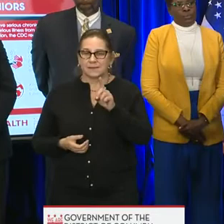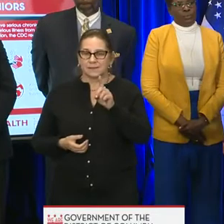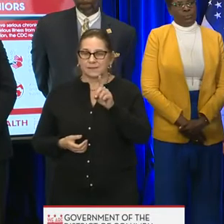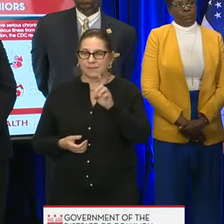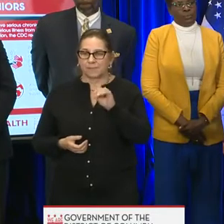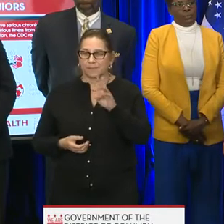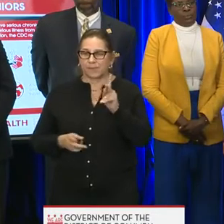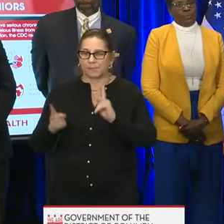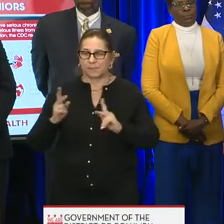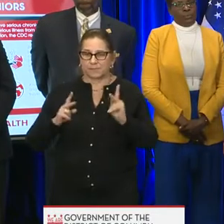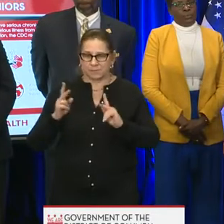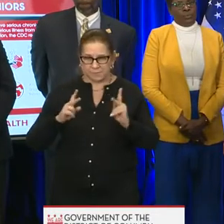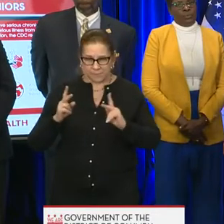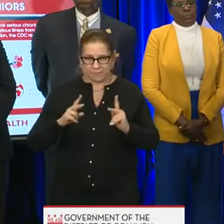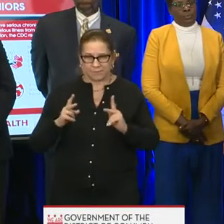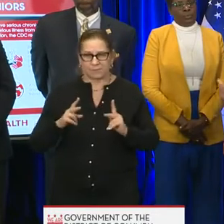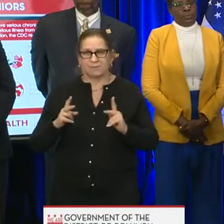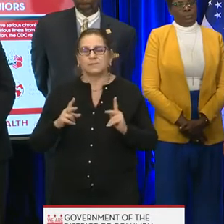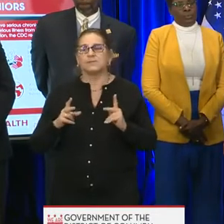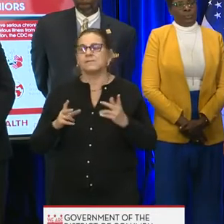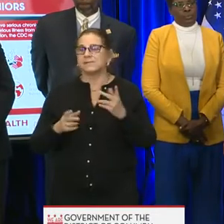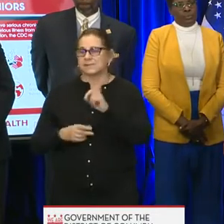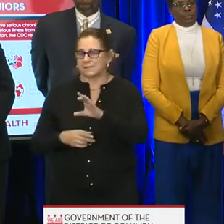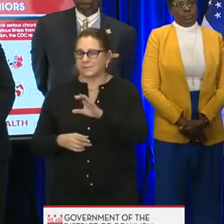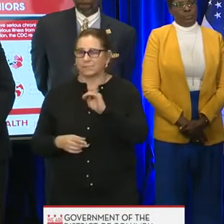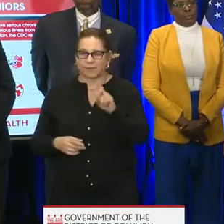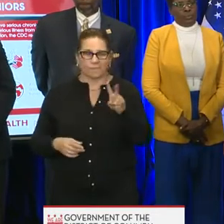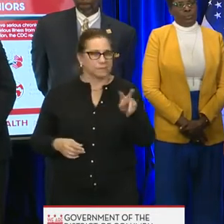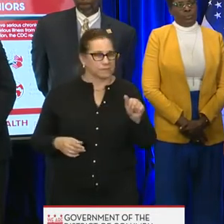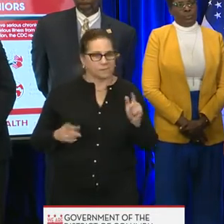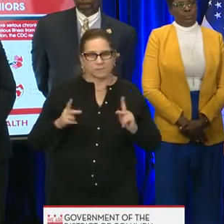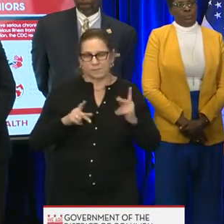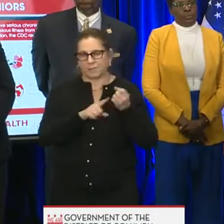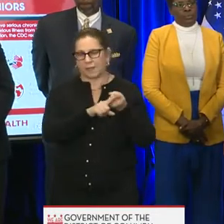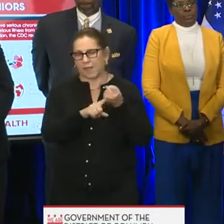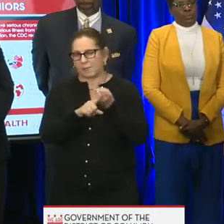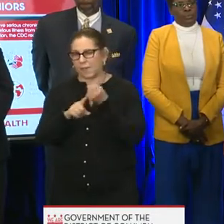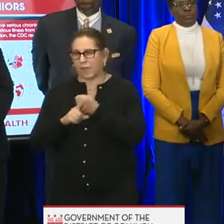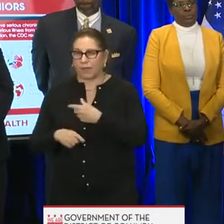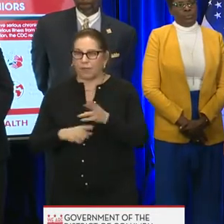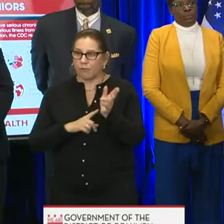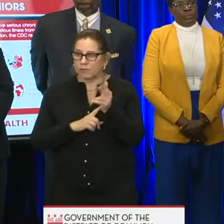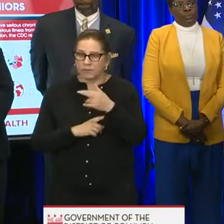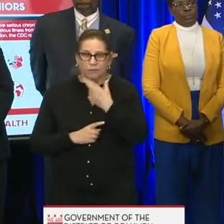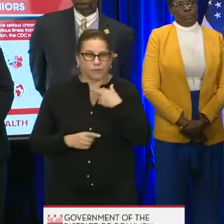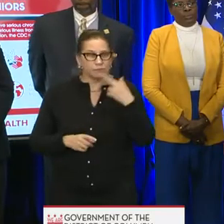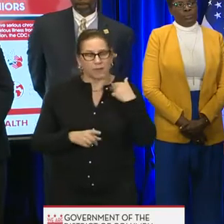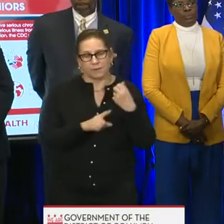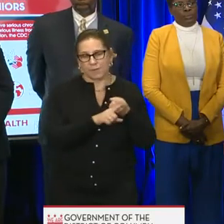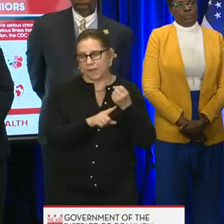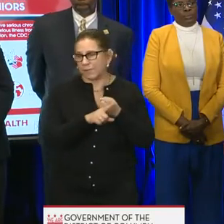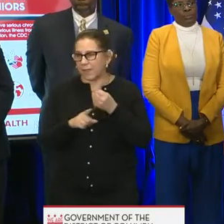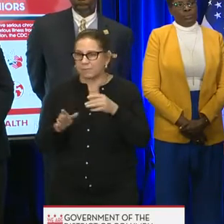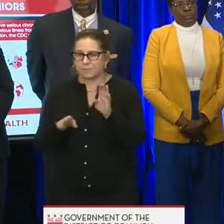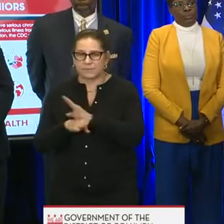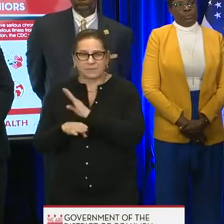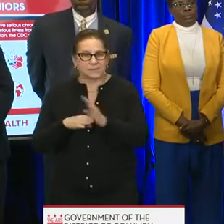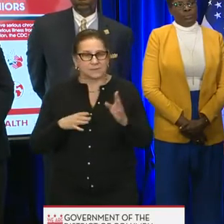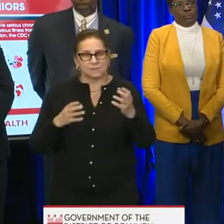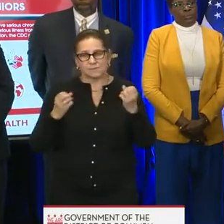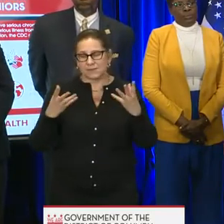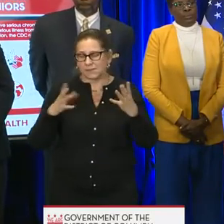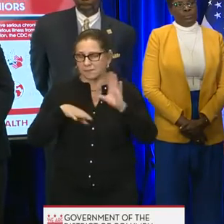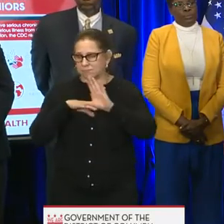big parts of our economy, our hotels and restaurants, they're going to take a hit. But the people who work there are taking hits as